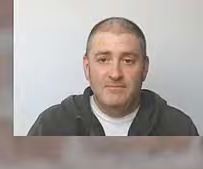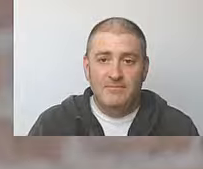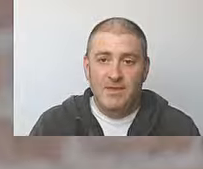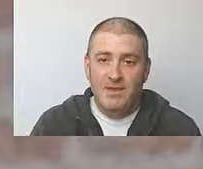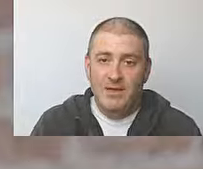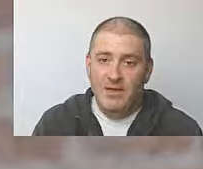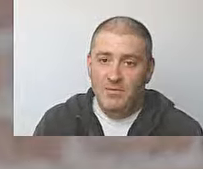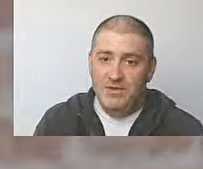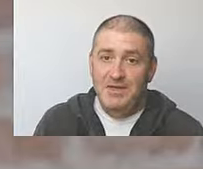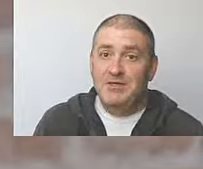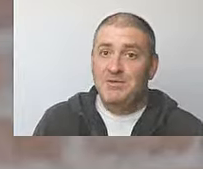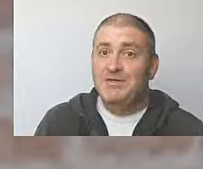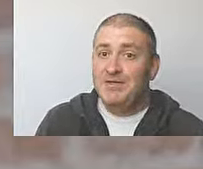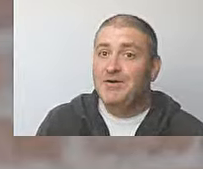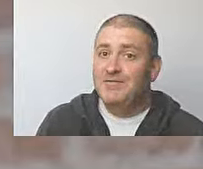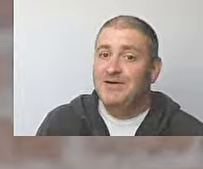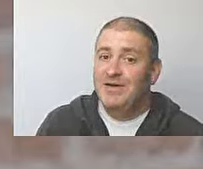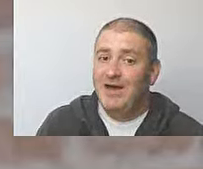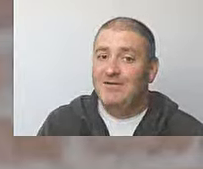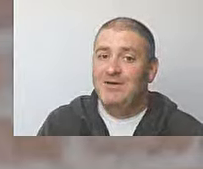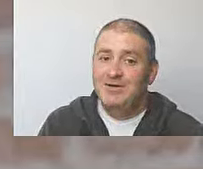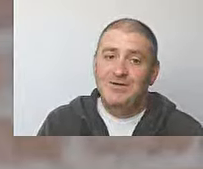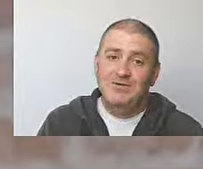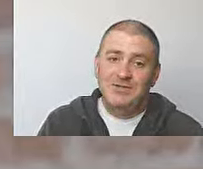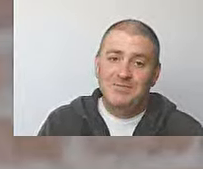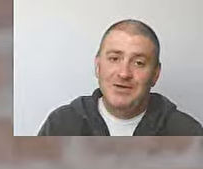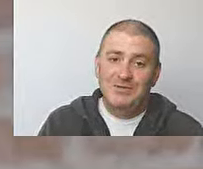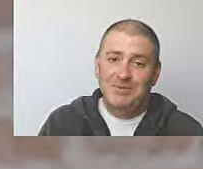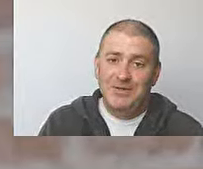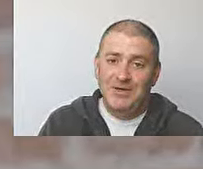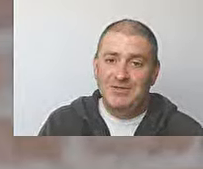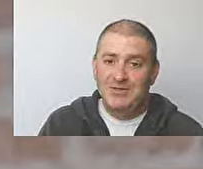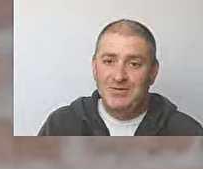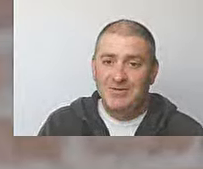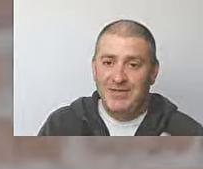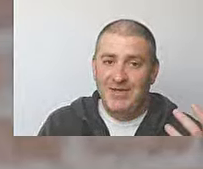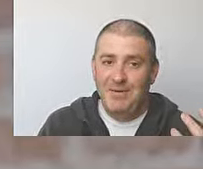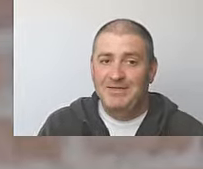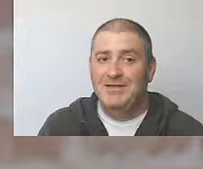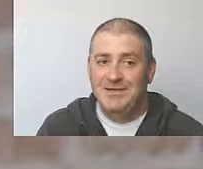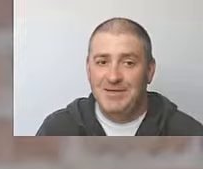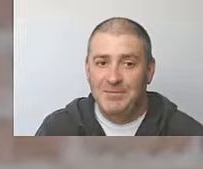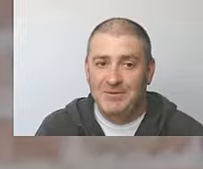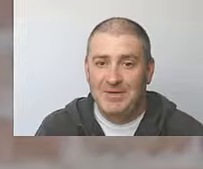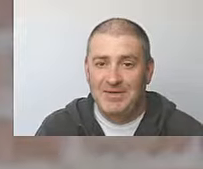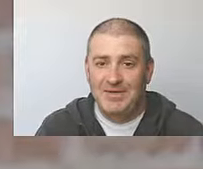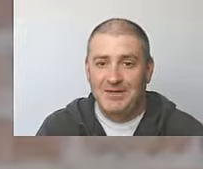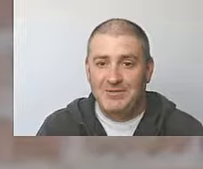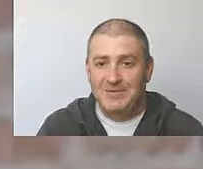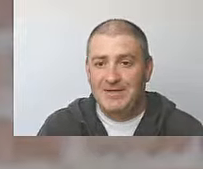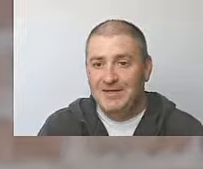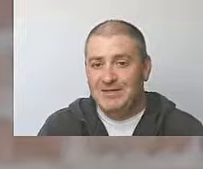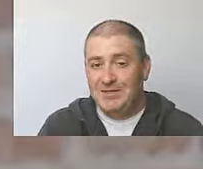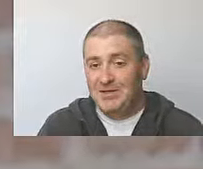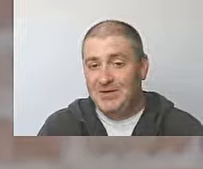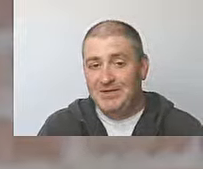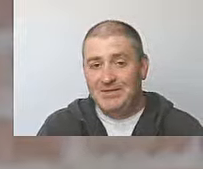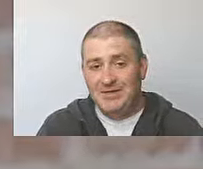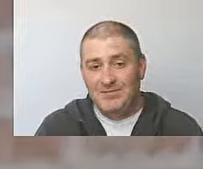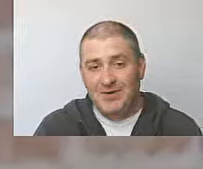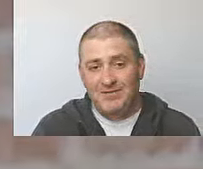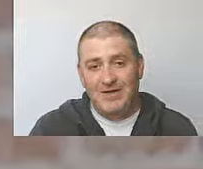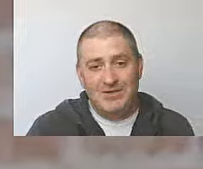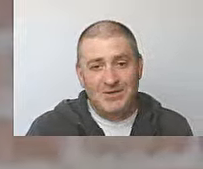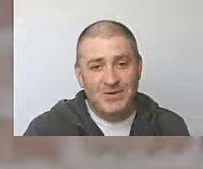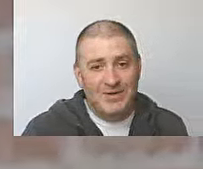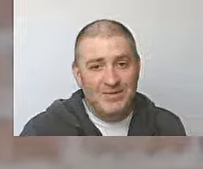settings. With the announcement itself having the high contrast modes applied to Lee Petty, the chap who's making the announcement. So here he is in